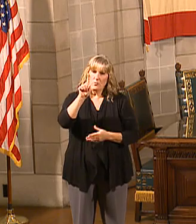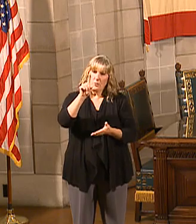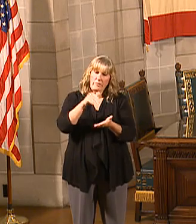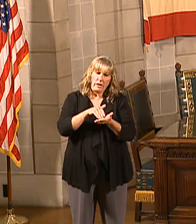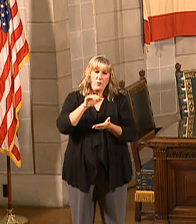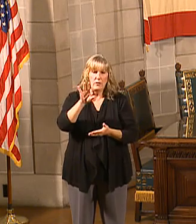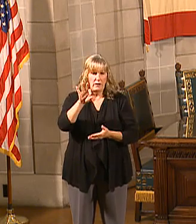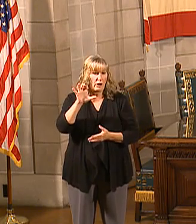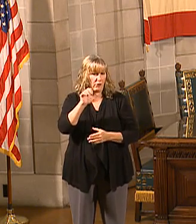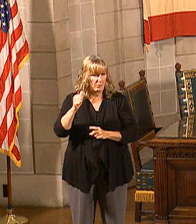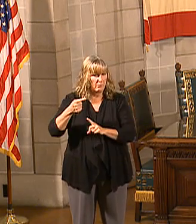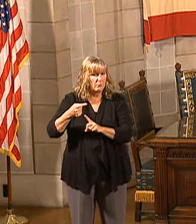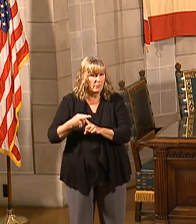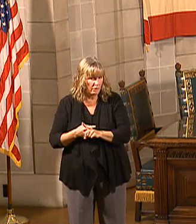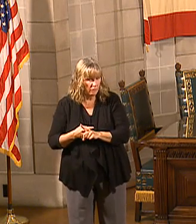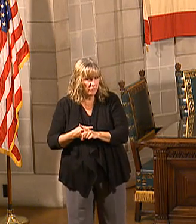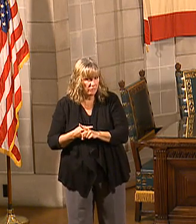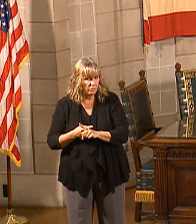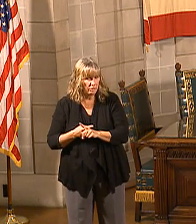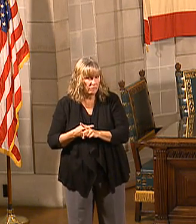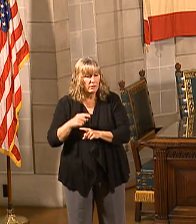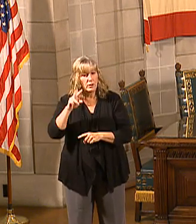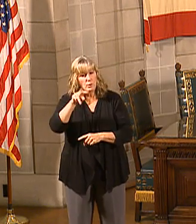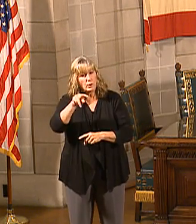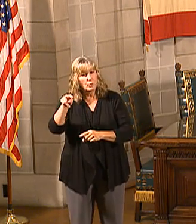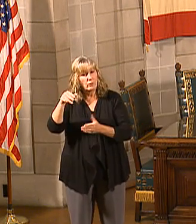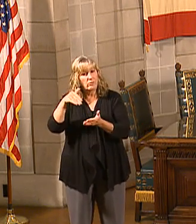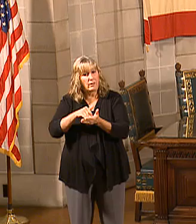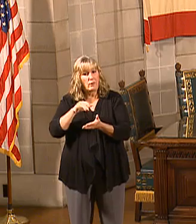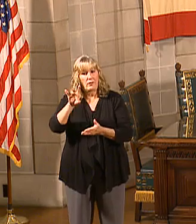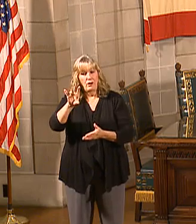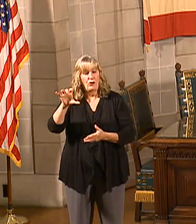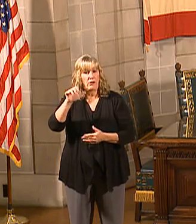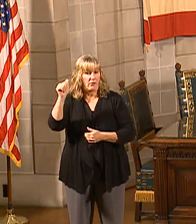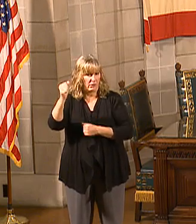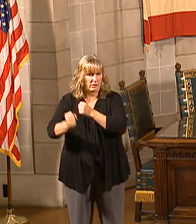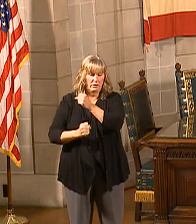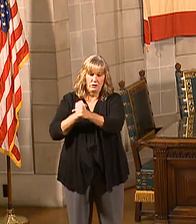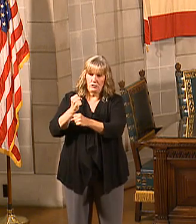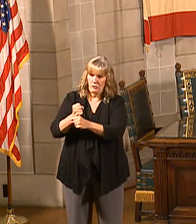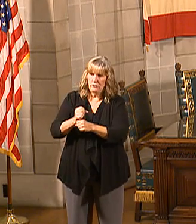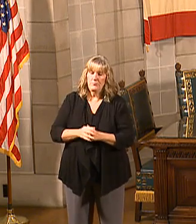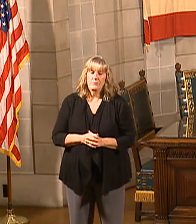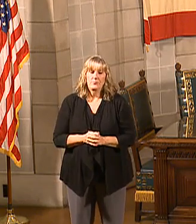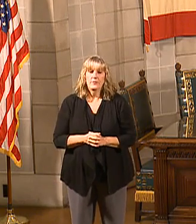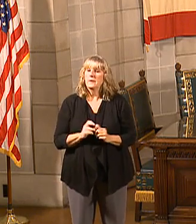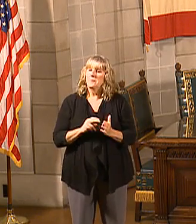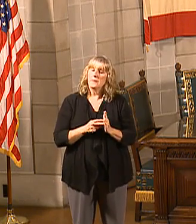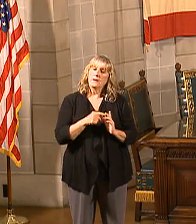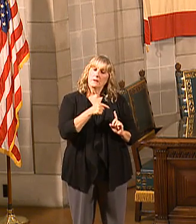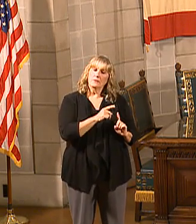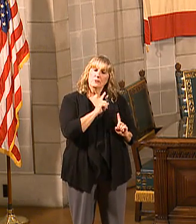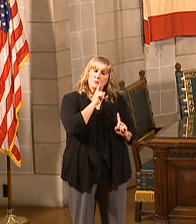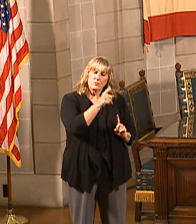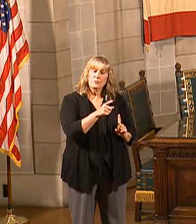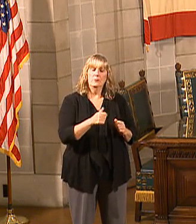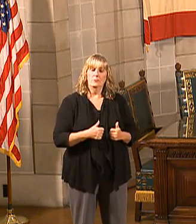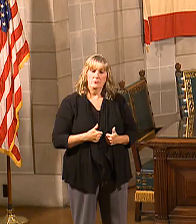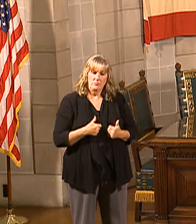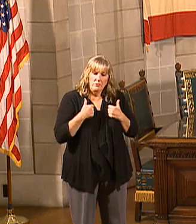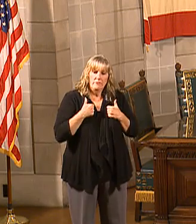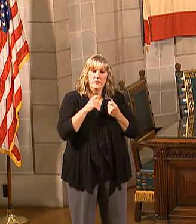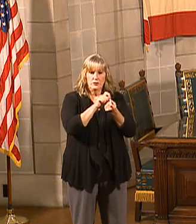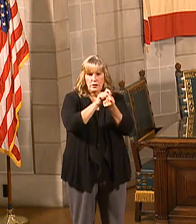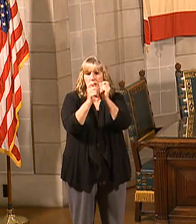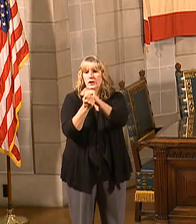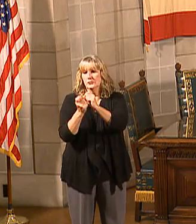$1,900 a month or $22,800 a year. So this is truly a life-changing